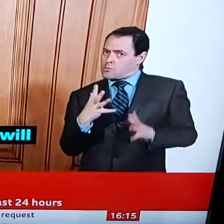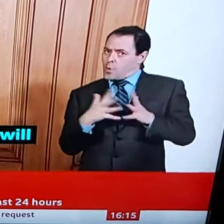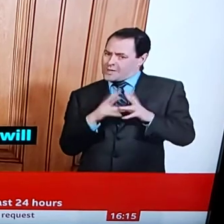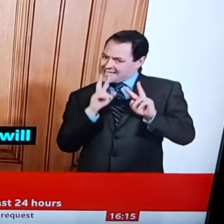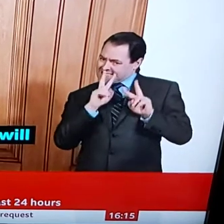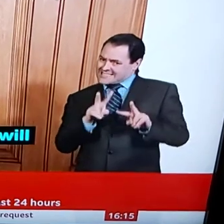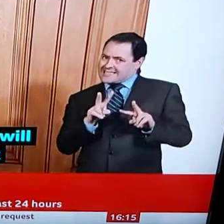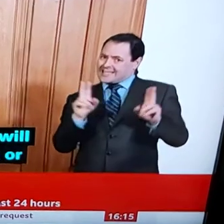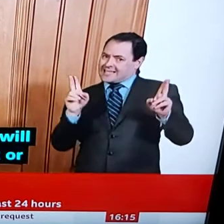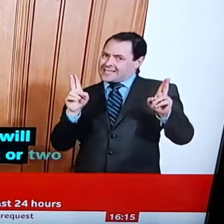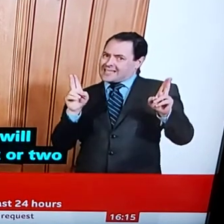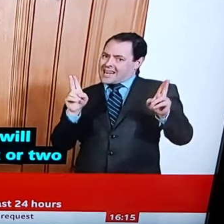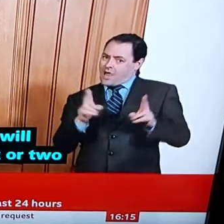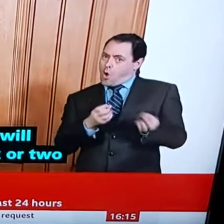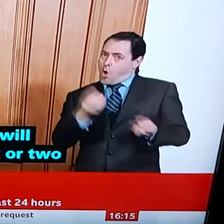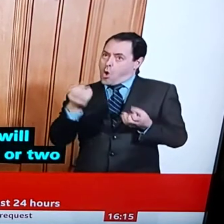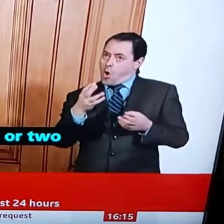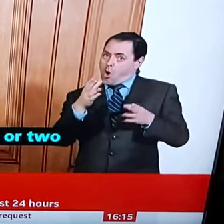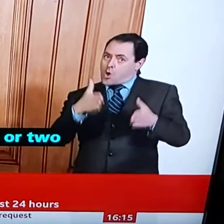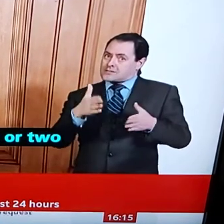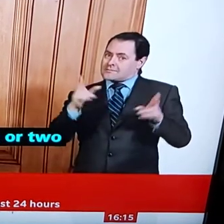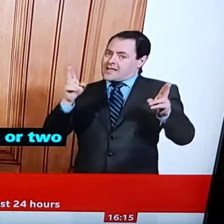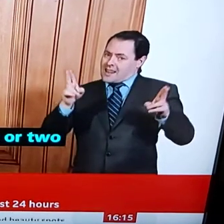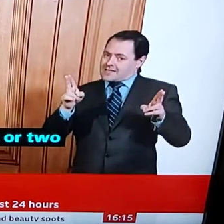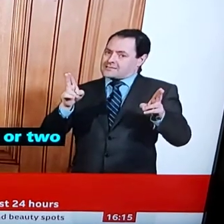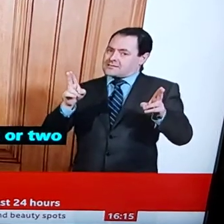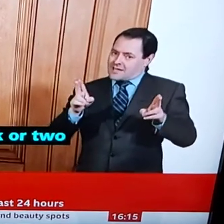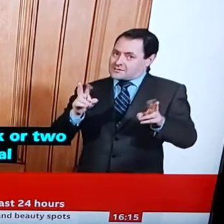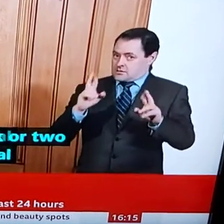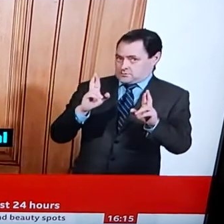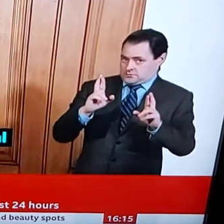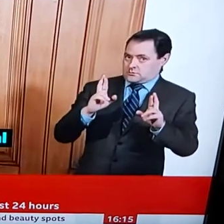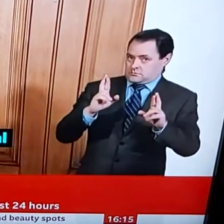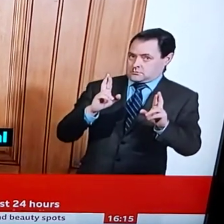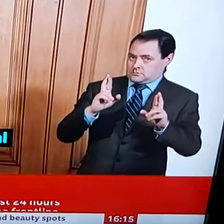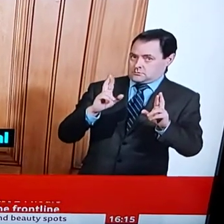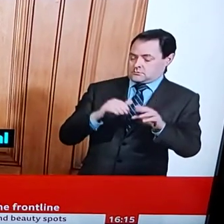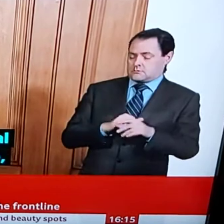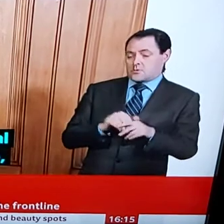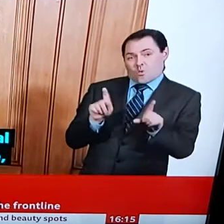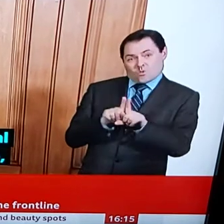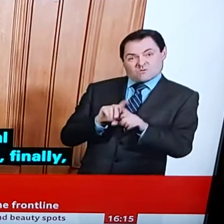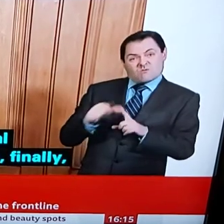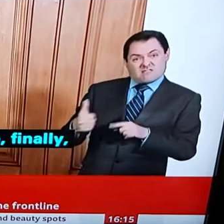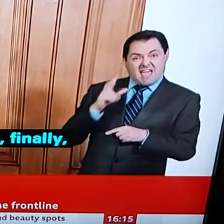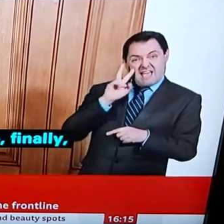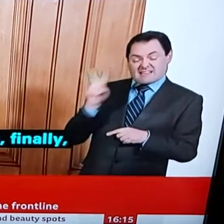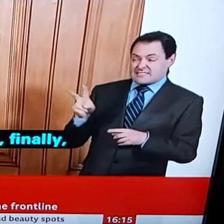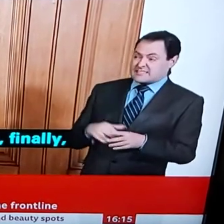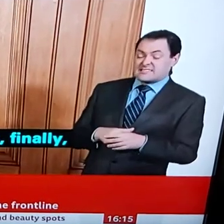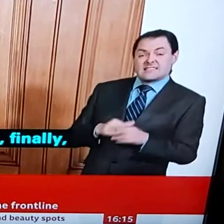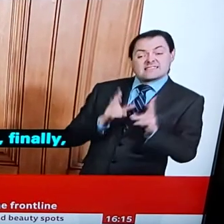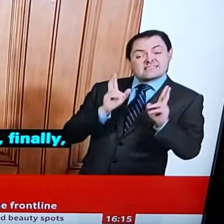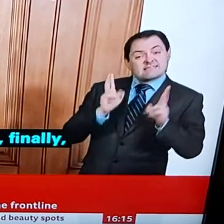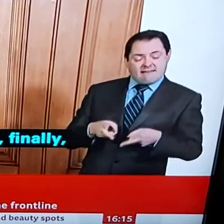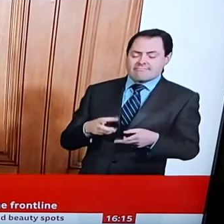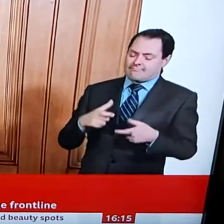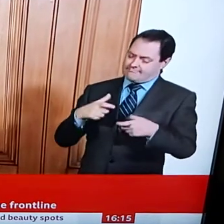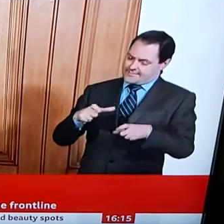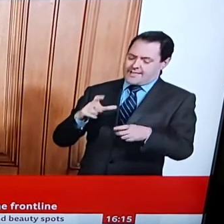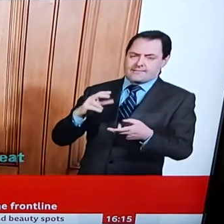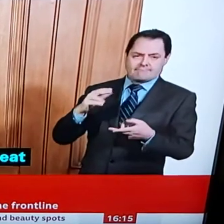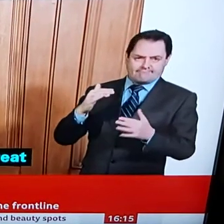hospital admissions. And of course, finally, as the next chart shows, unfortunately, and with great sadness, the number of deaths continues to be